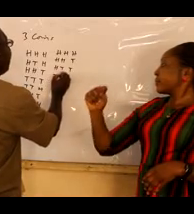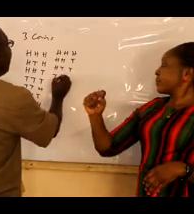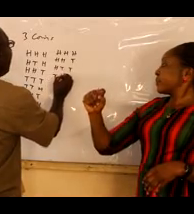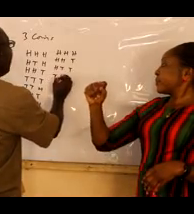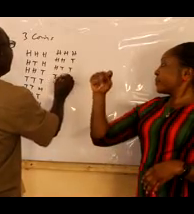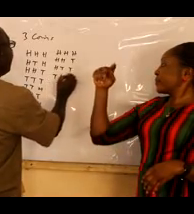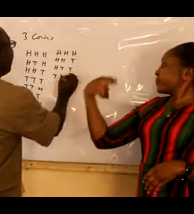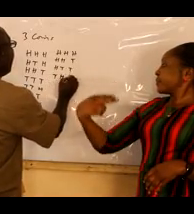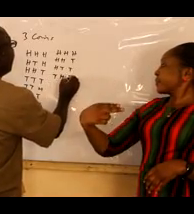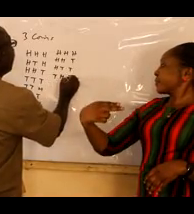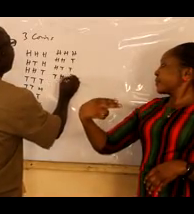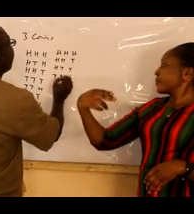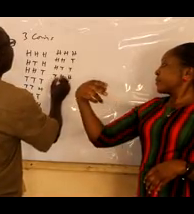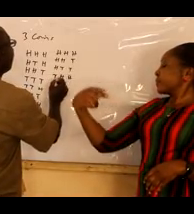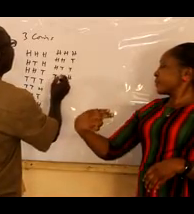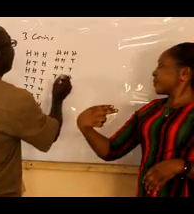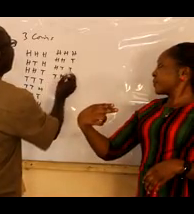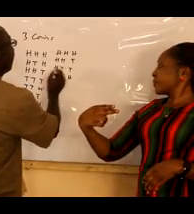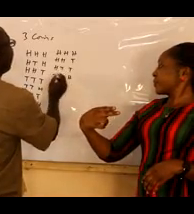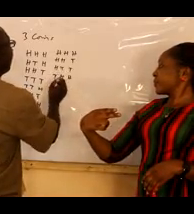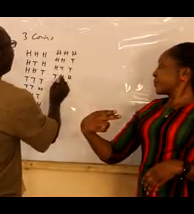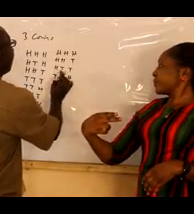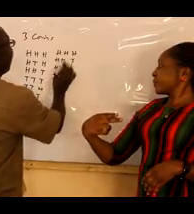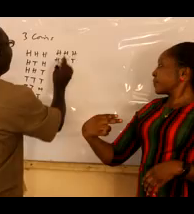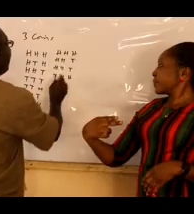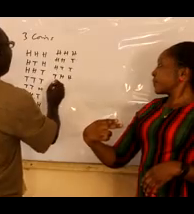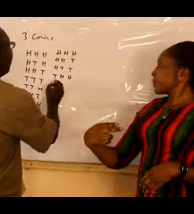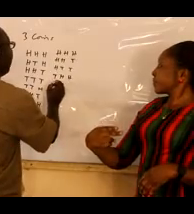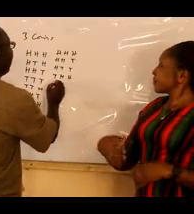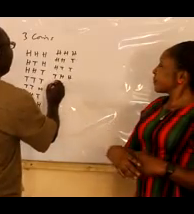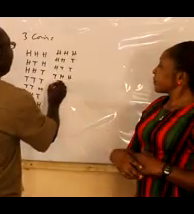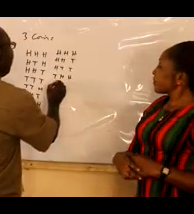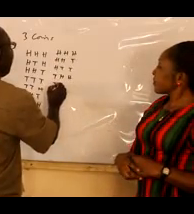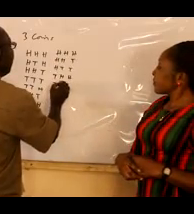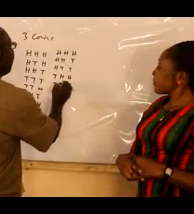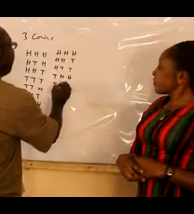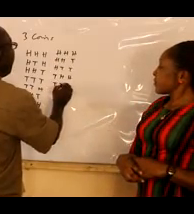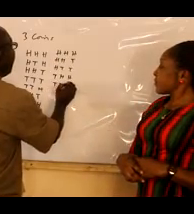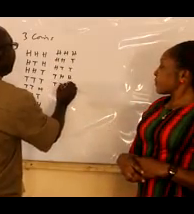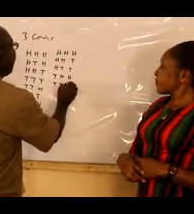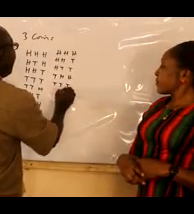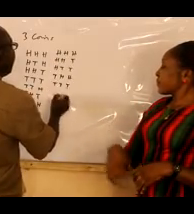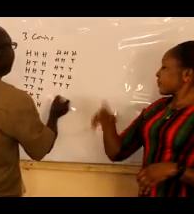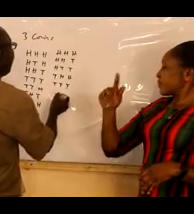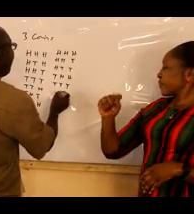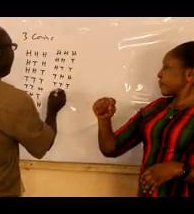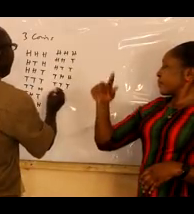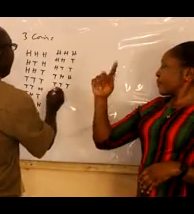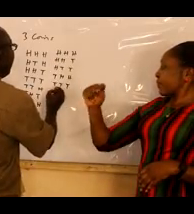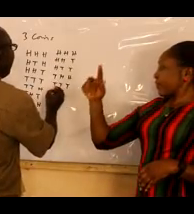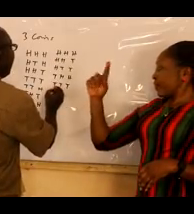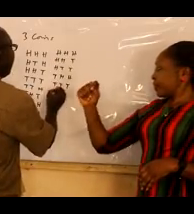tail, head, head. Okay. Now we finish with tail. Now tail, tail, tail.